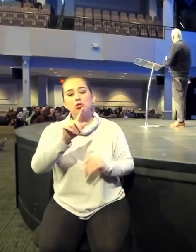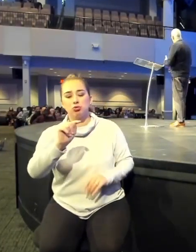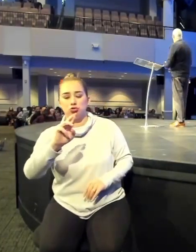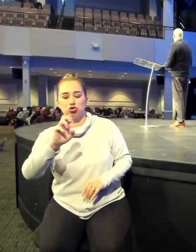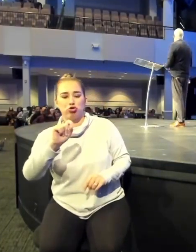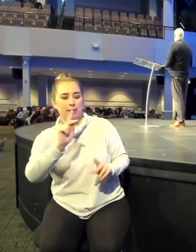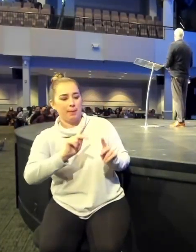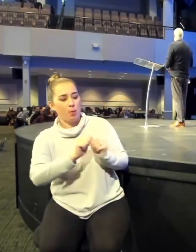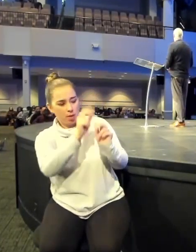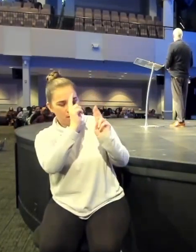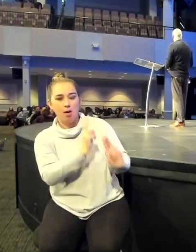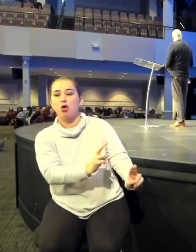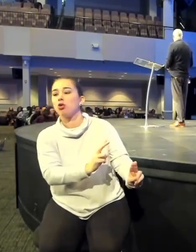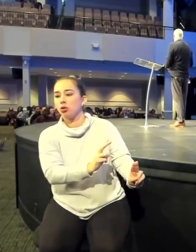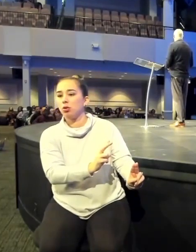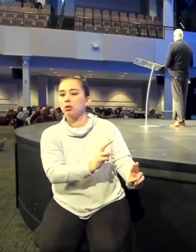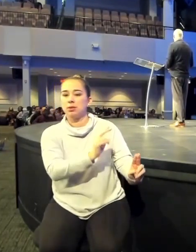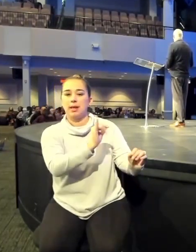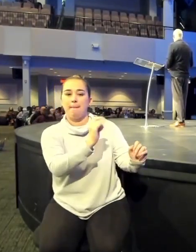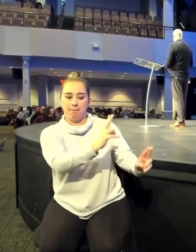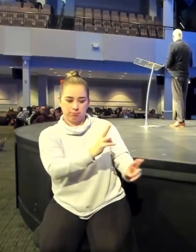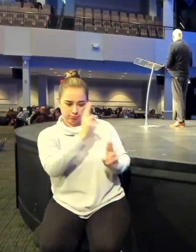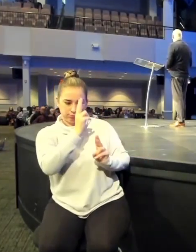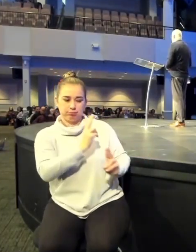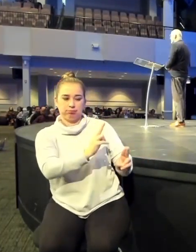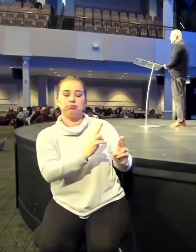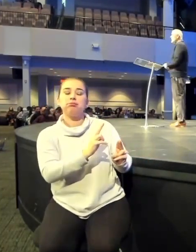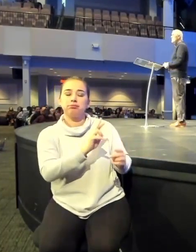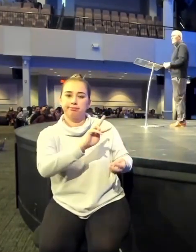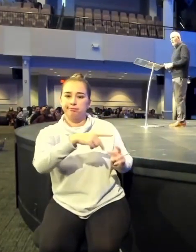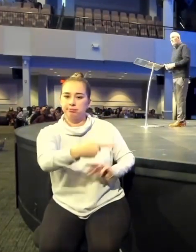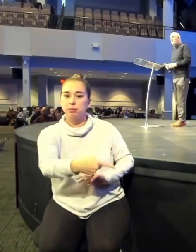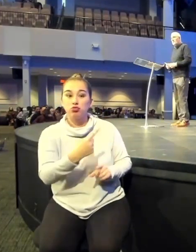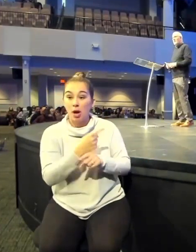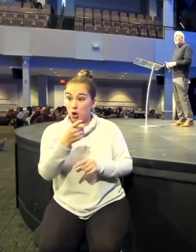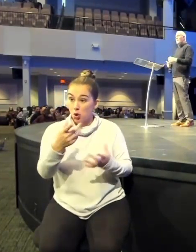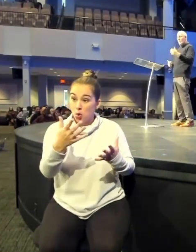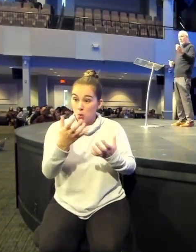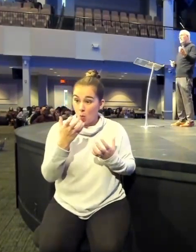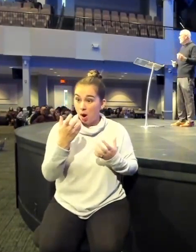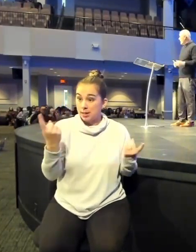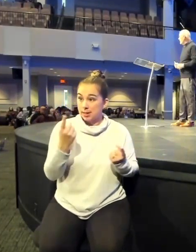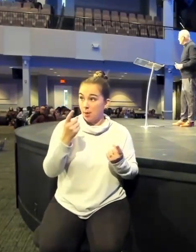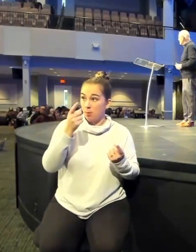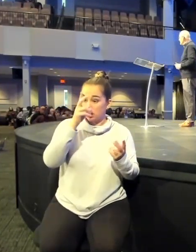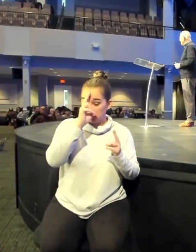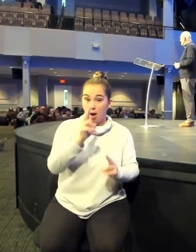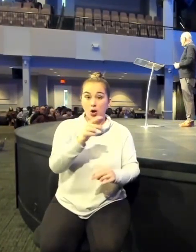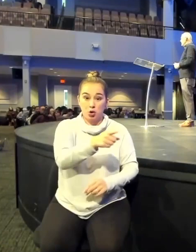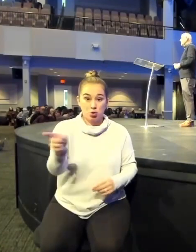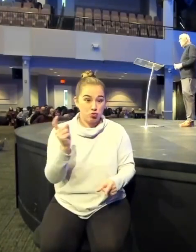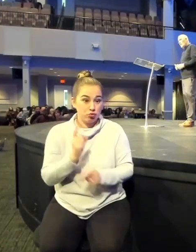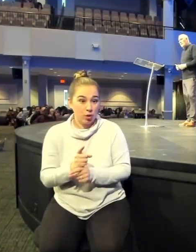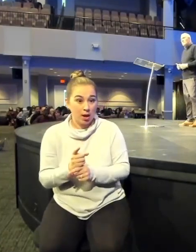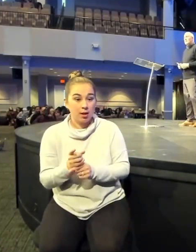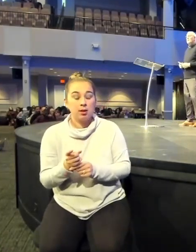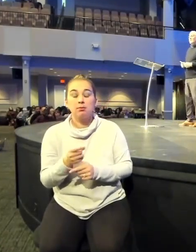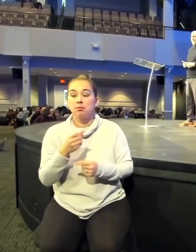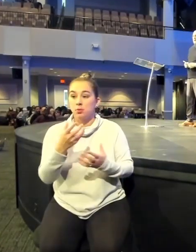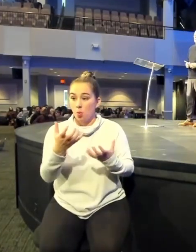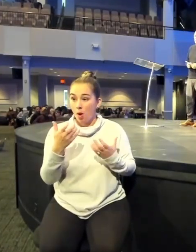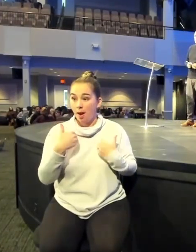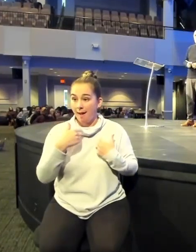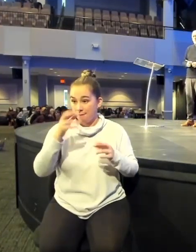people with honor in the same way that you want to be treated. Would you agree that you want to be treated honorably in your life? Do you want to be